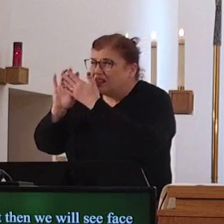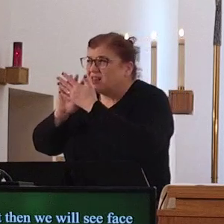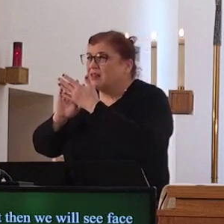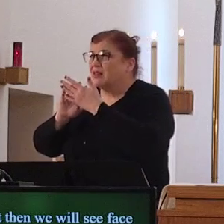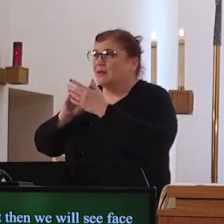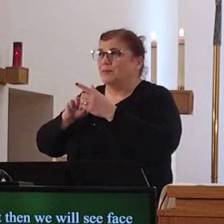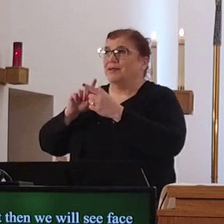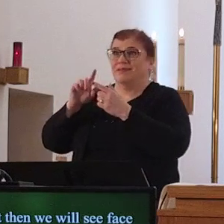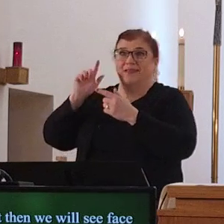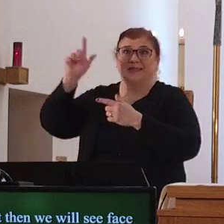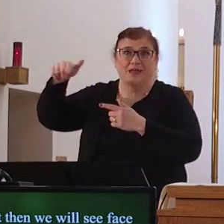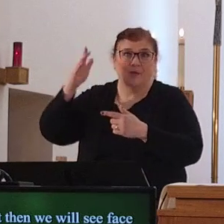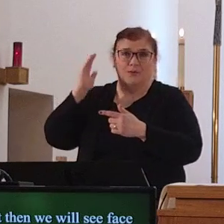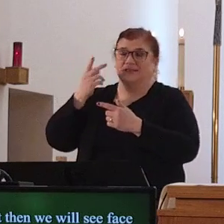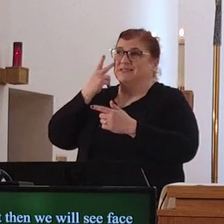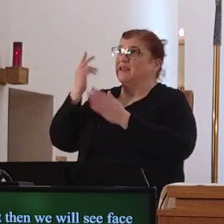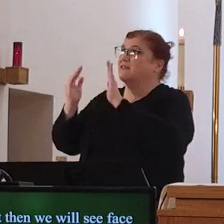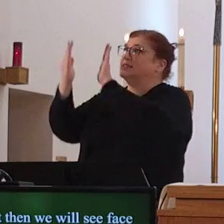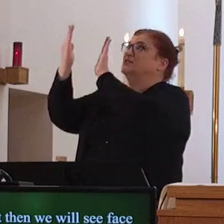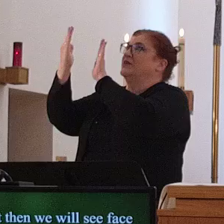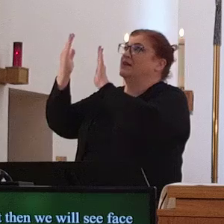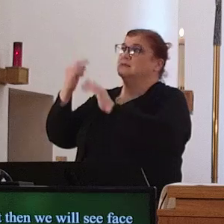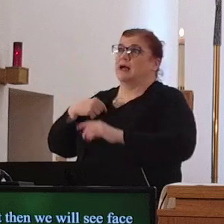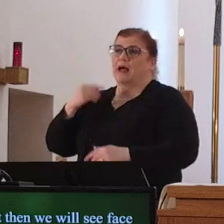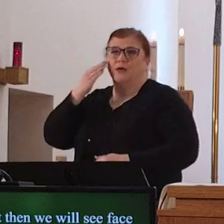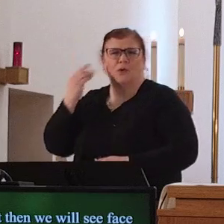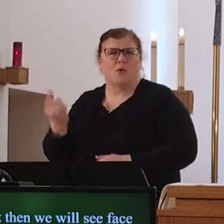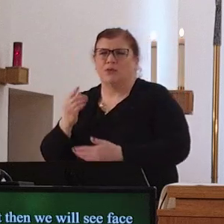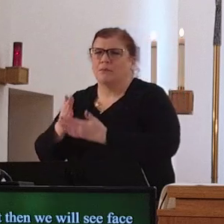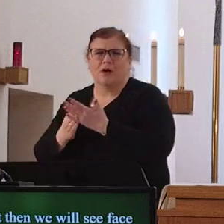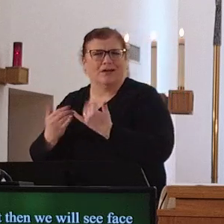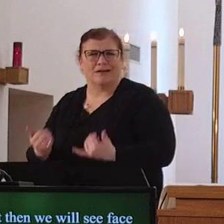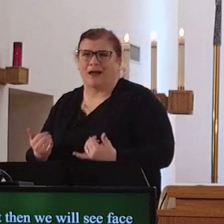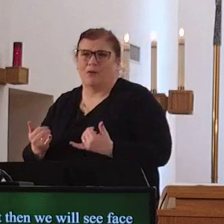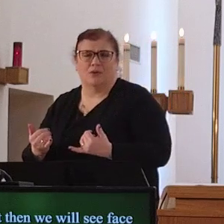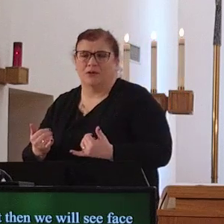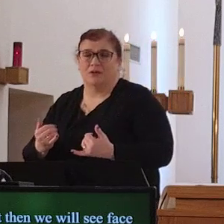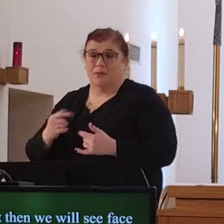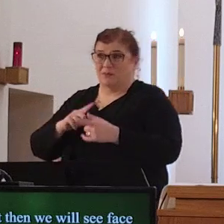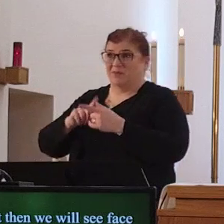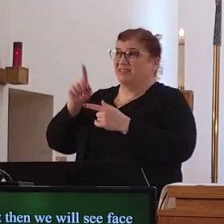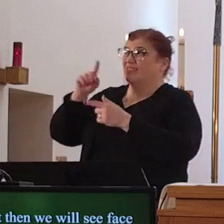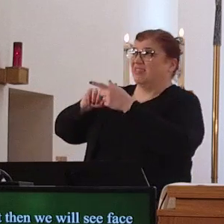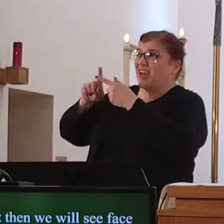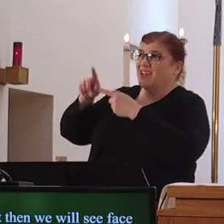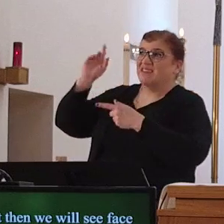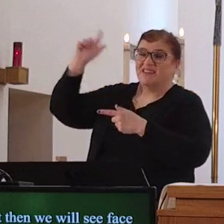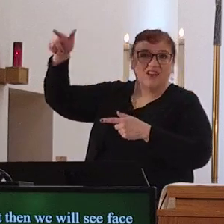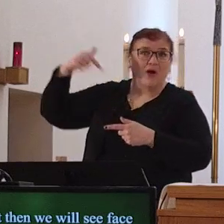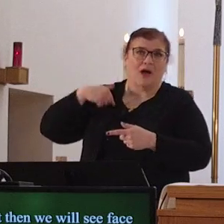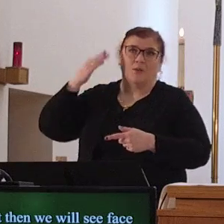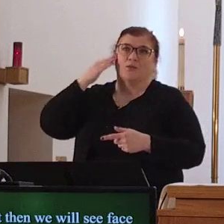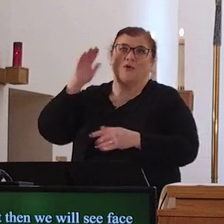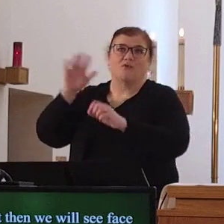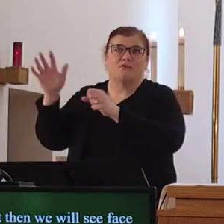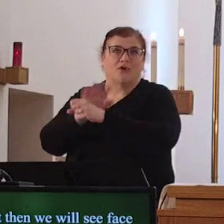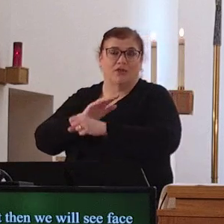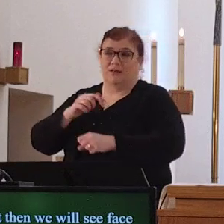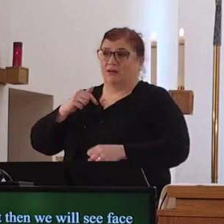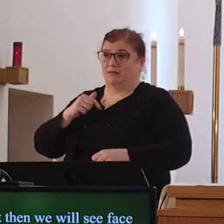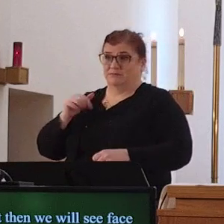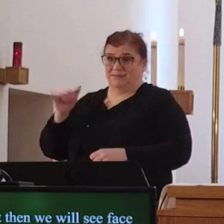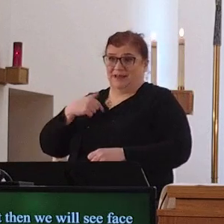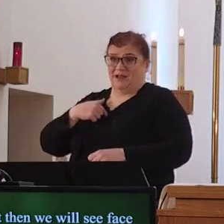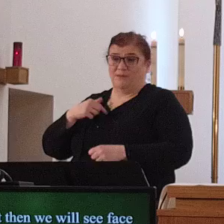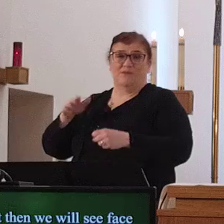see face to face. Now I know only in part, then I will know fully, even as I have been fully